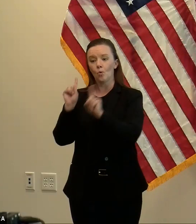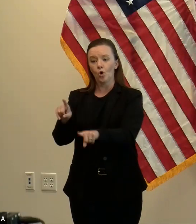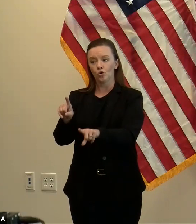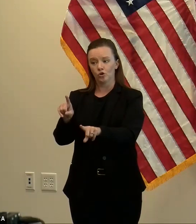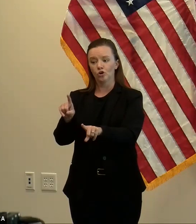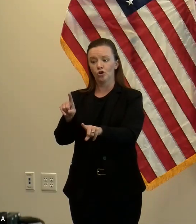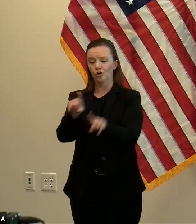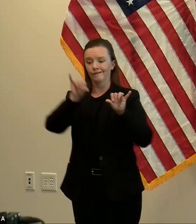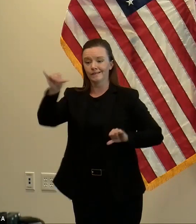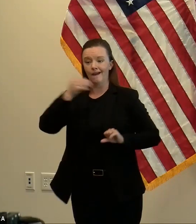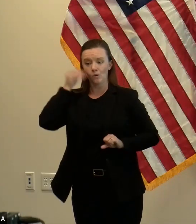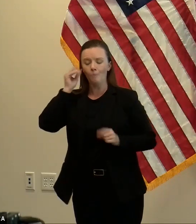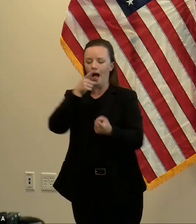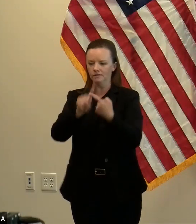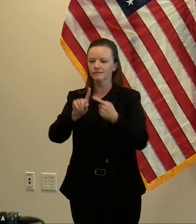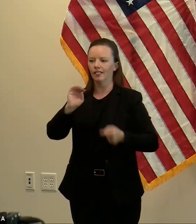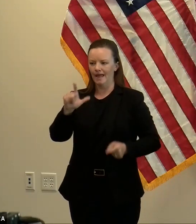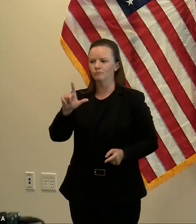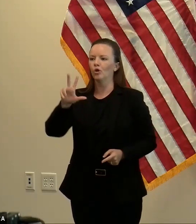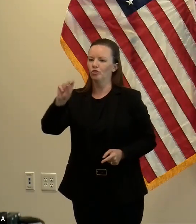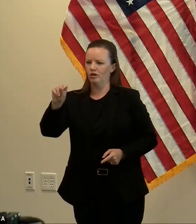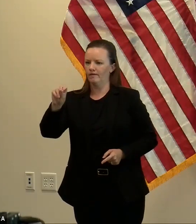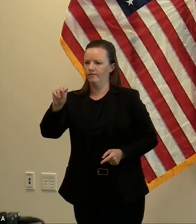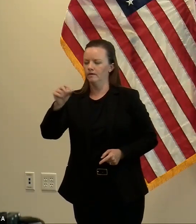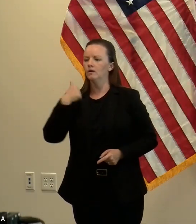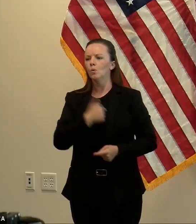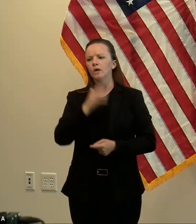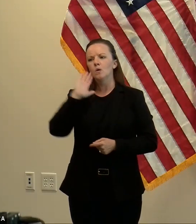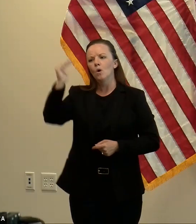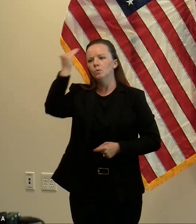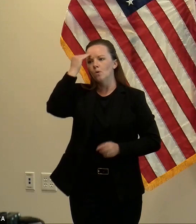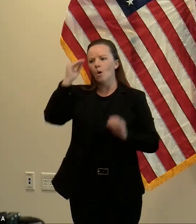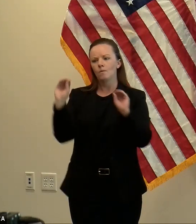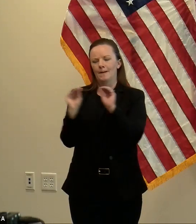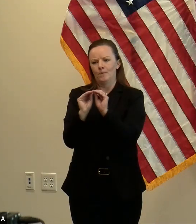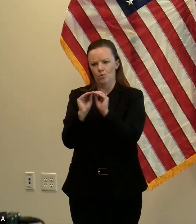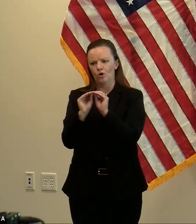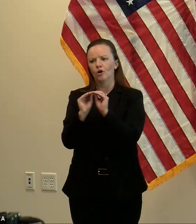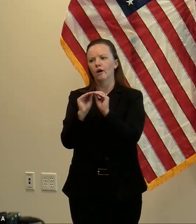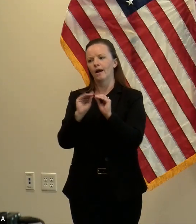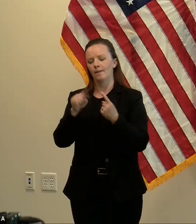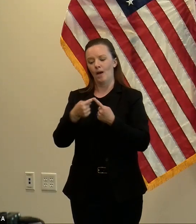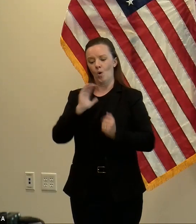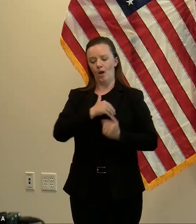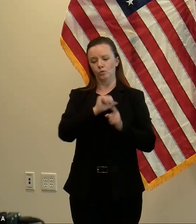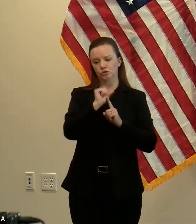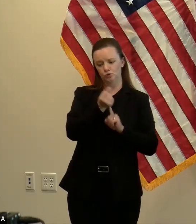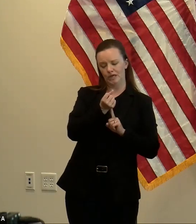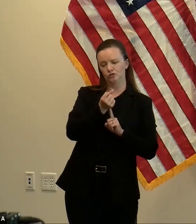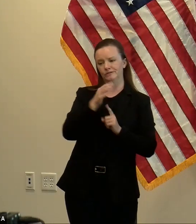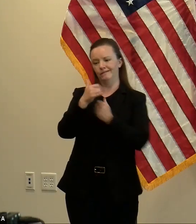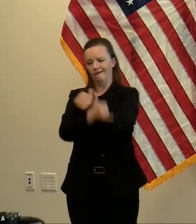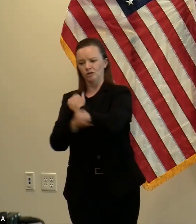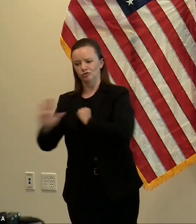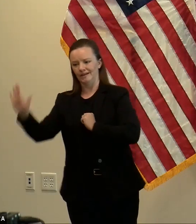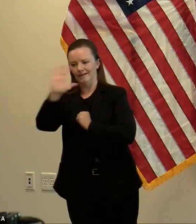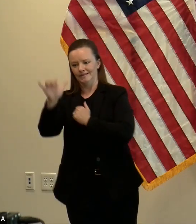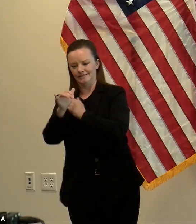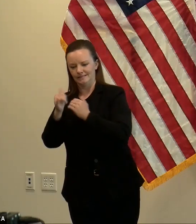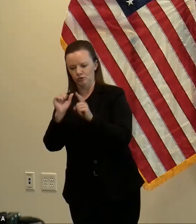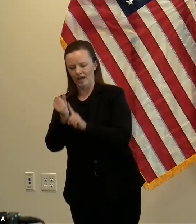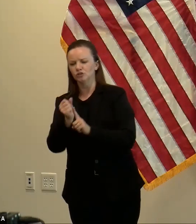through April 30th. We're going to know a lot more about where we are and where the nation is each day as April unfolds. But